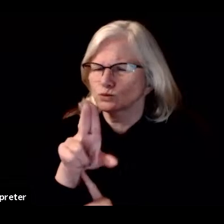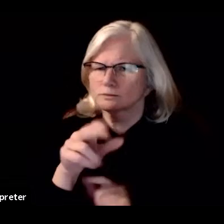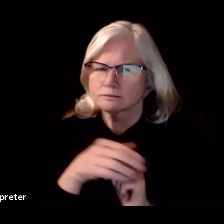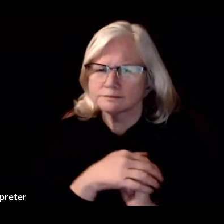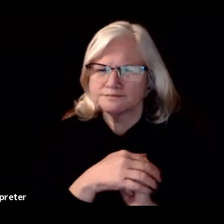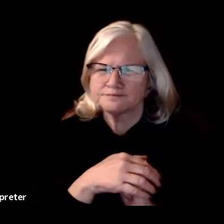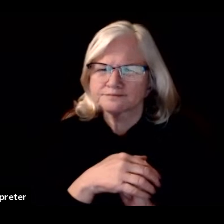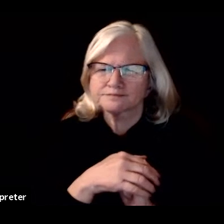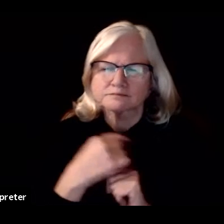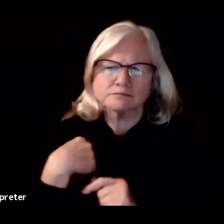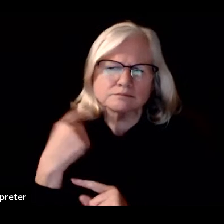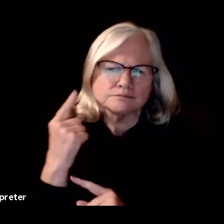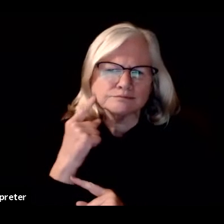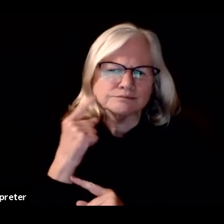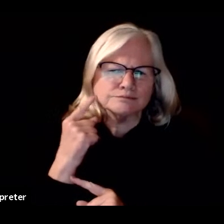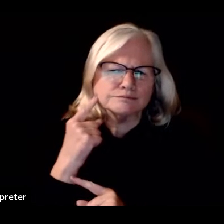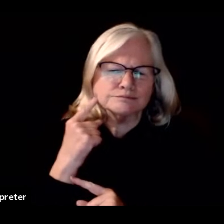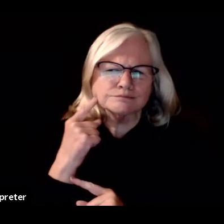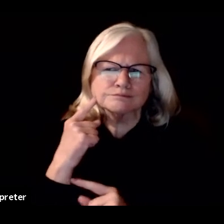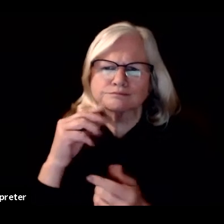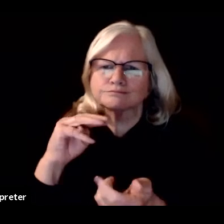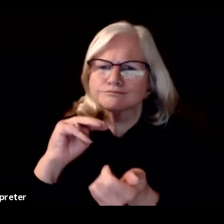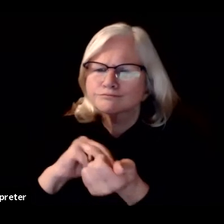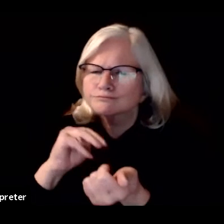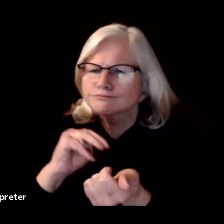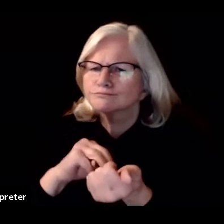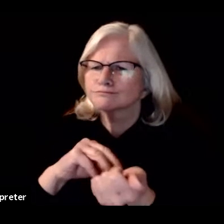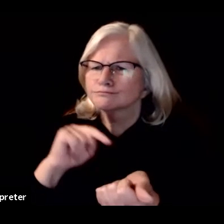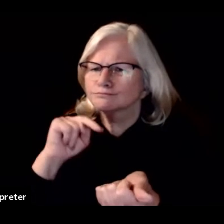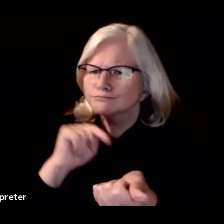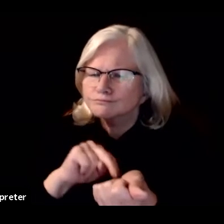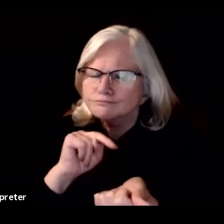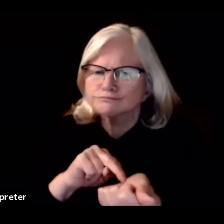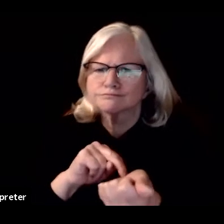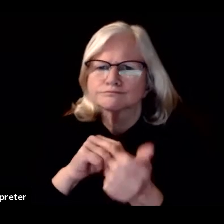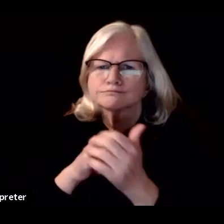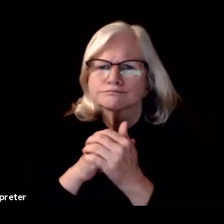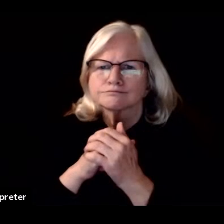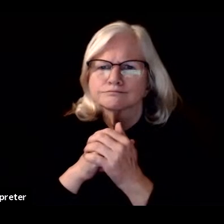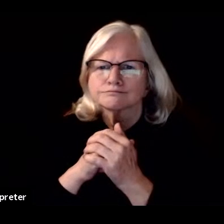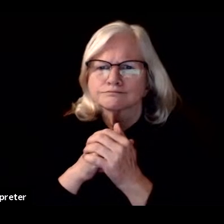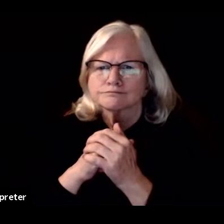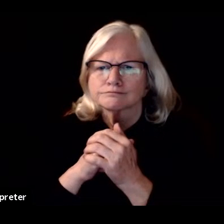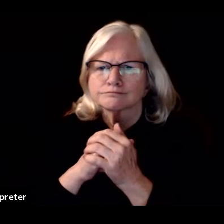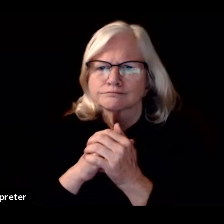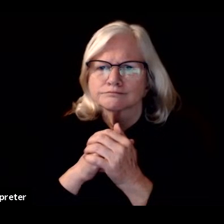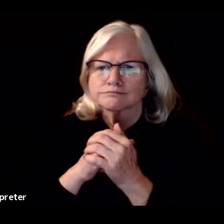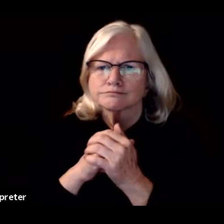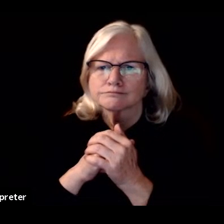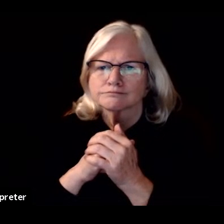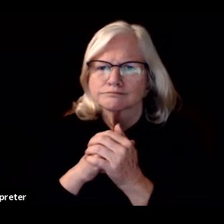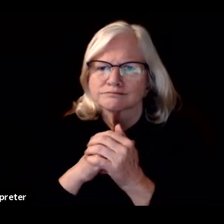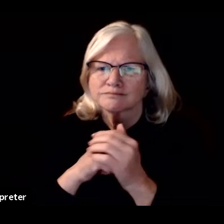me that it's taking longer for them to find beds when they need them, if they need to make those transfers. And they're